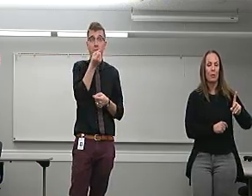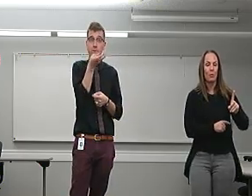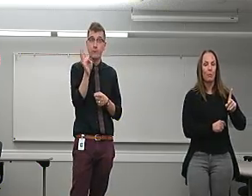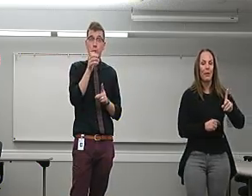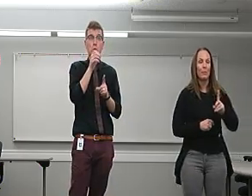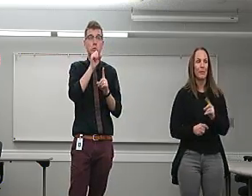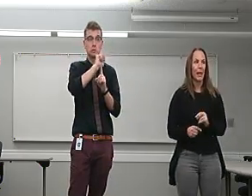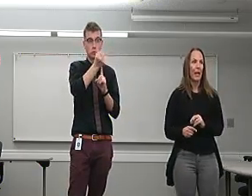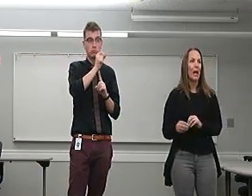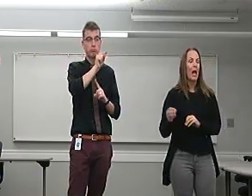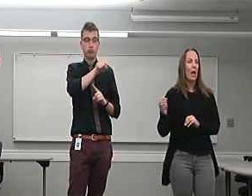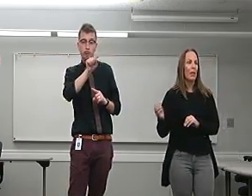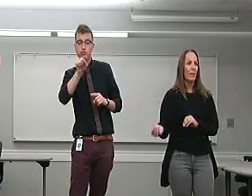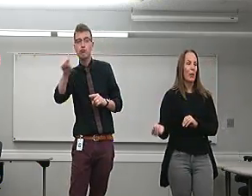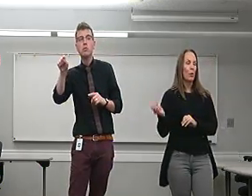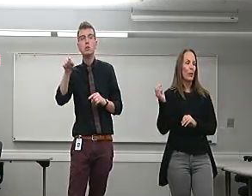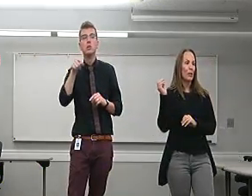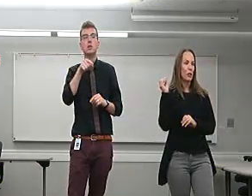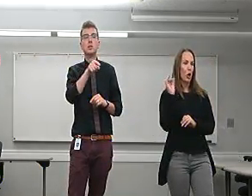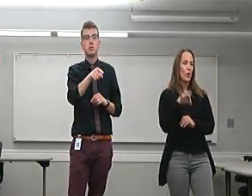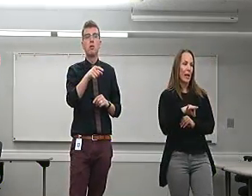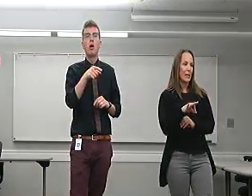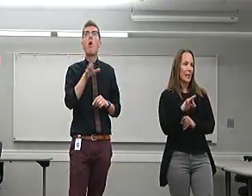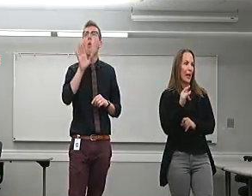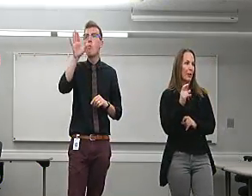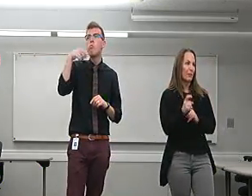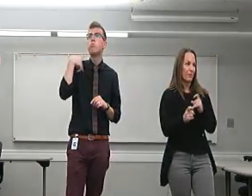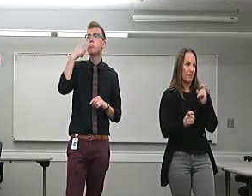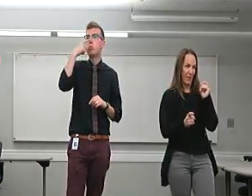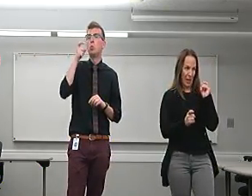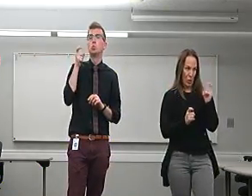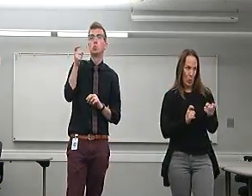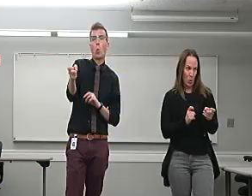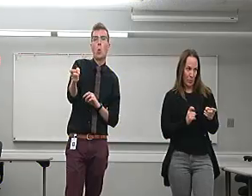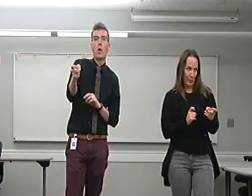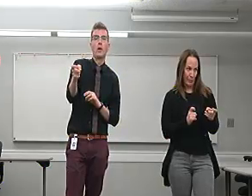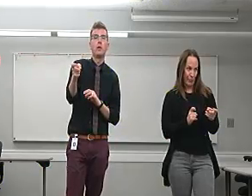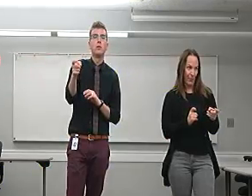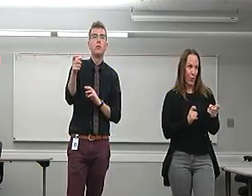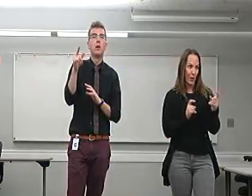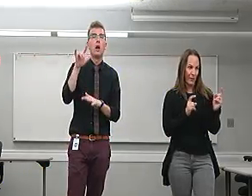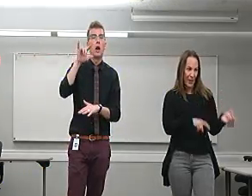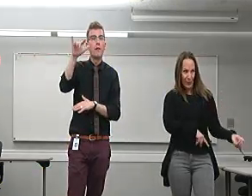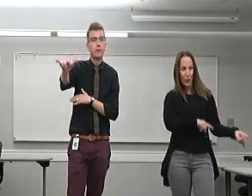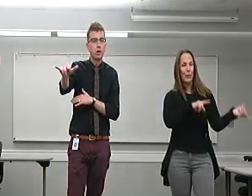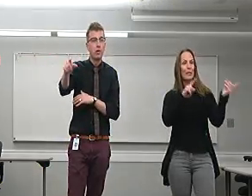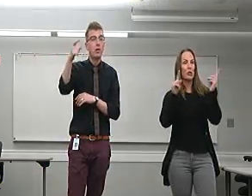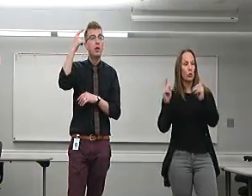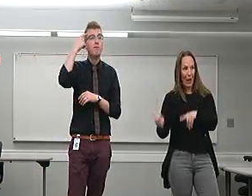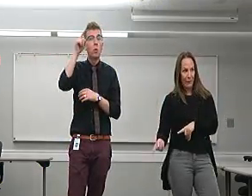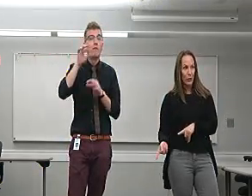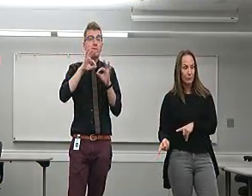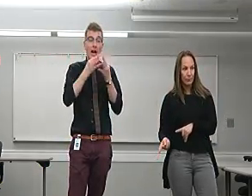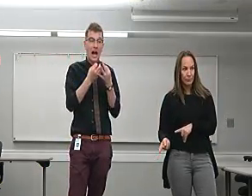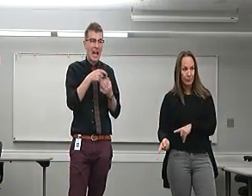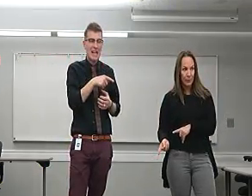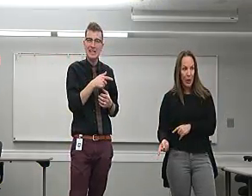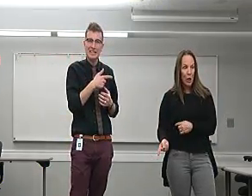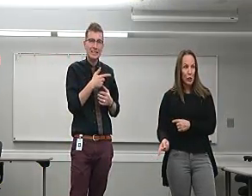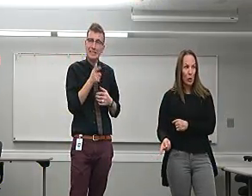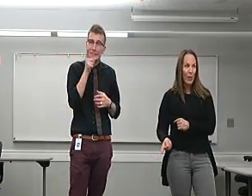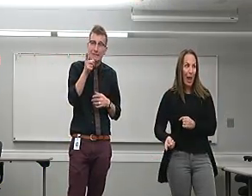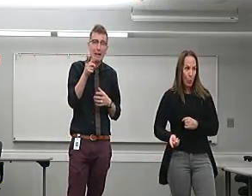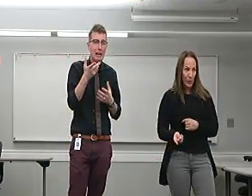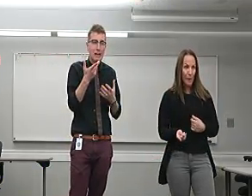say that they would donate airfare for a family who needs to travel. So that would